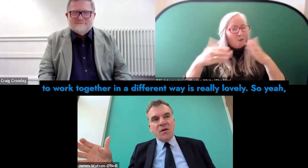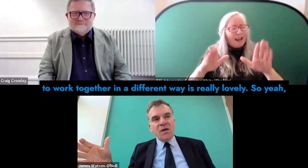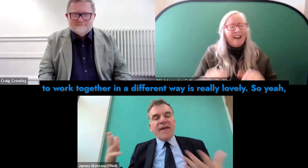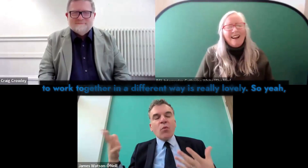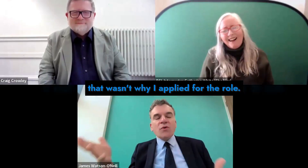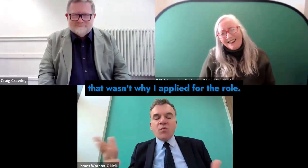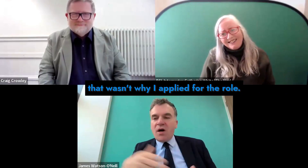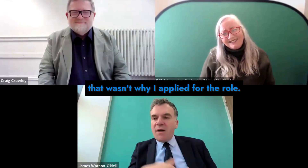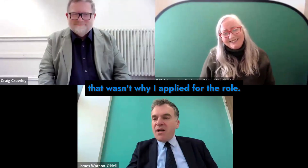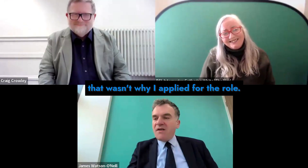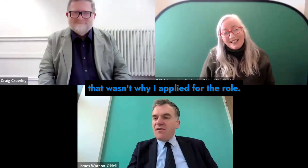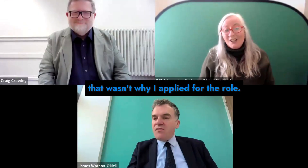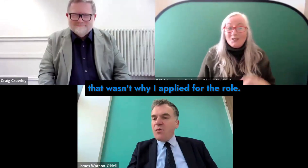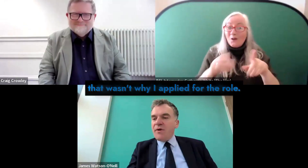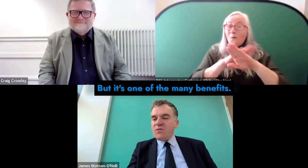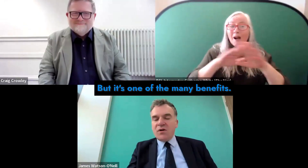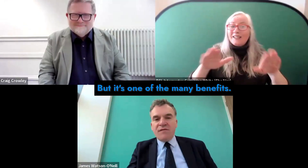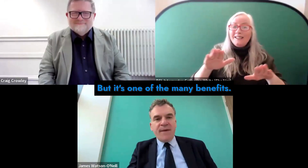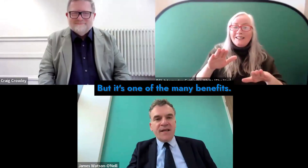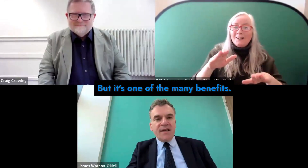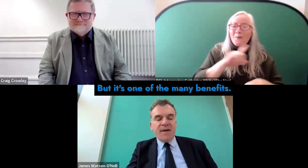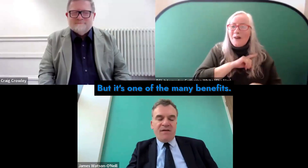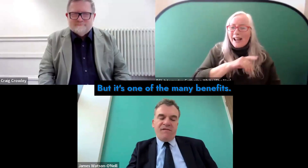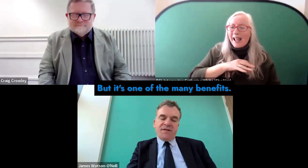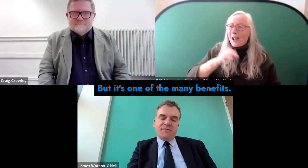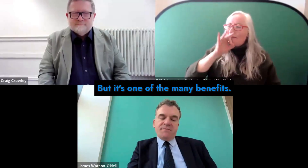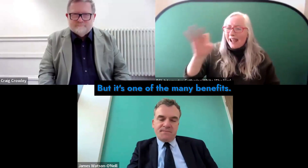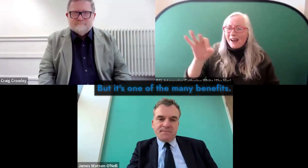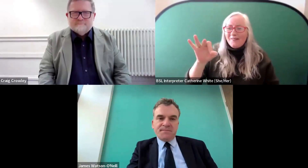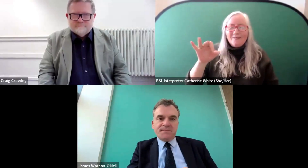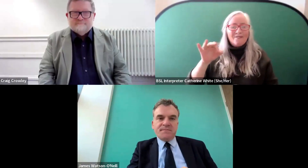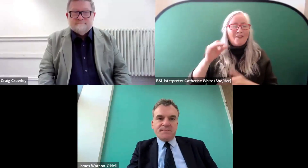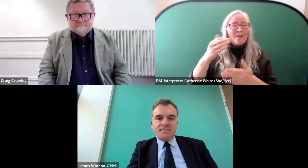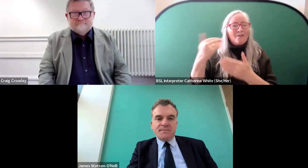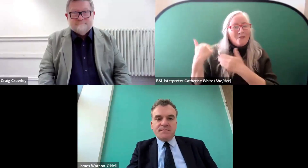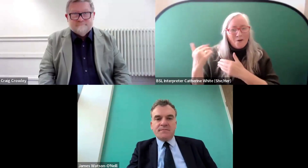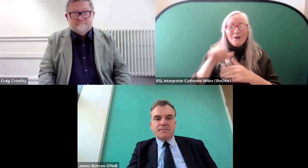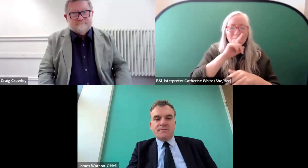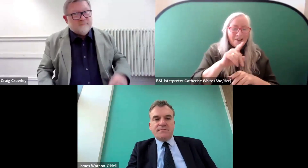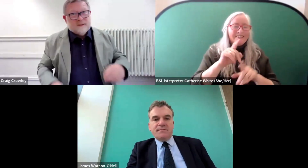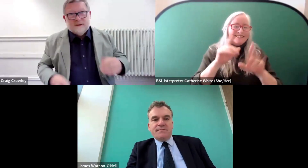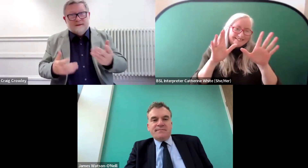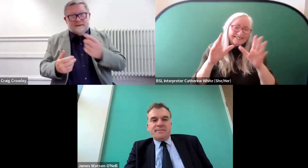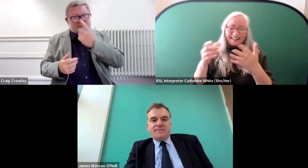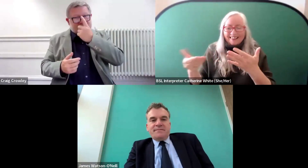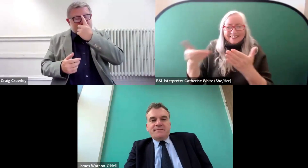So yeah, that wasn't why I applied for the role, but it's one of the many benefits.